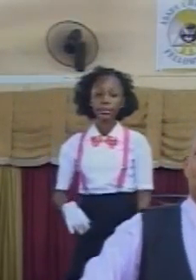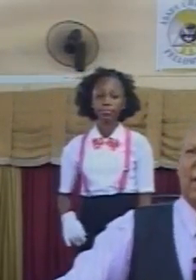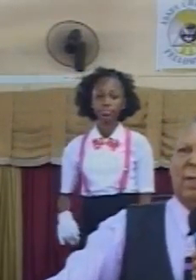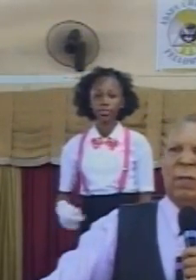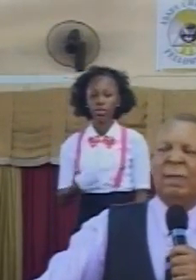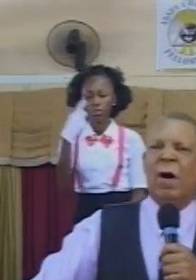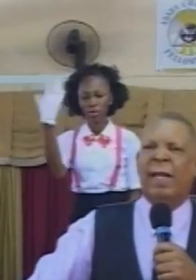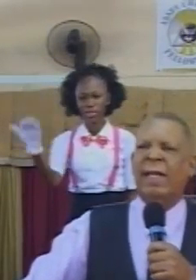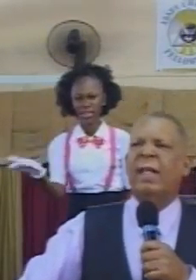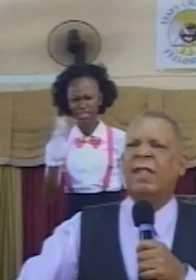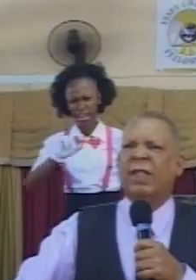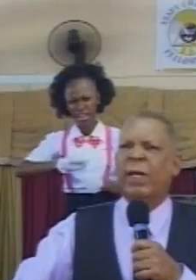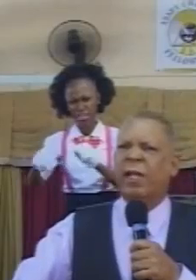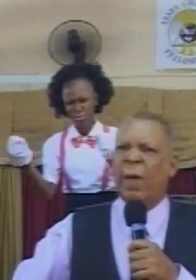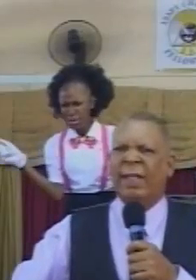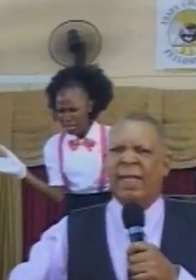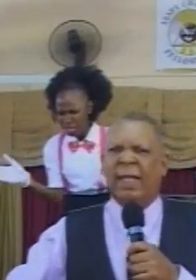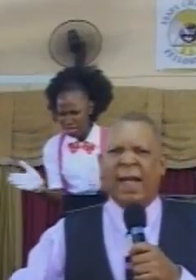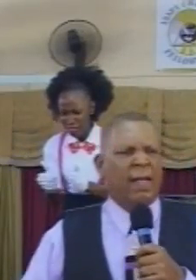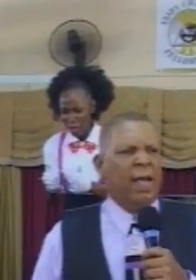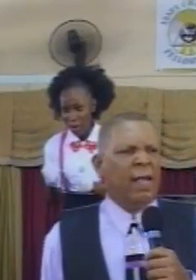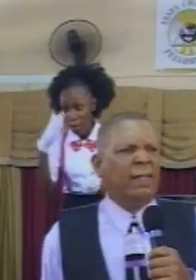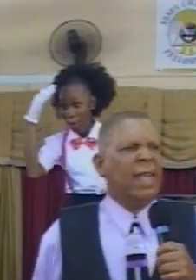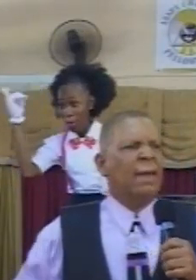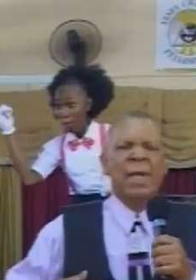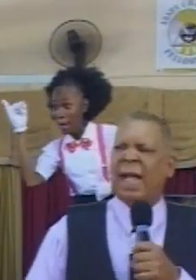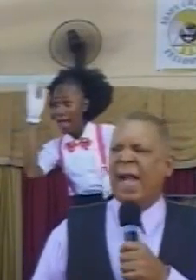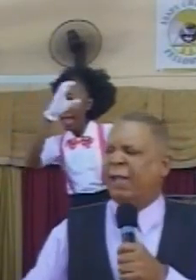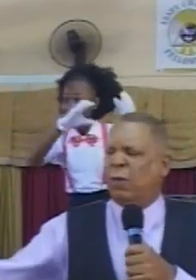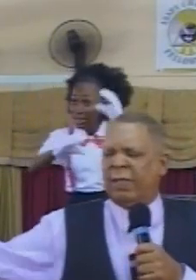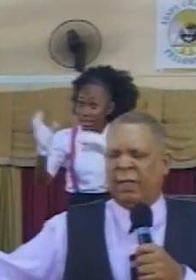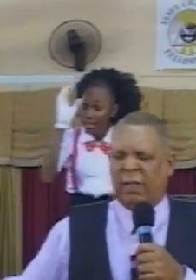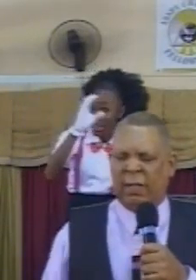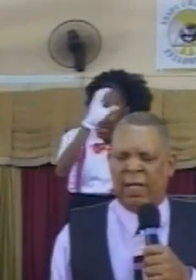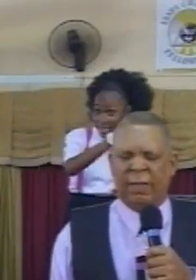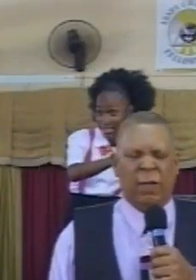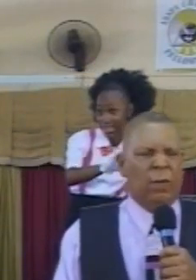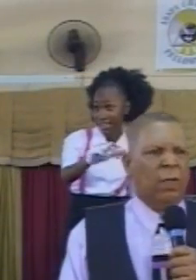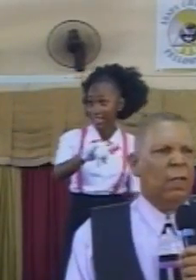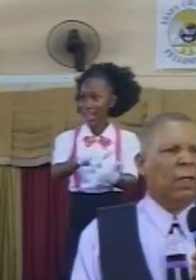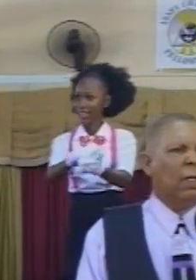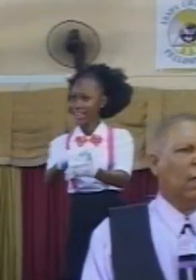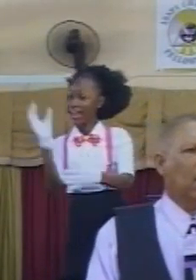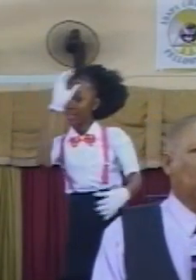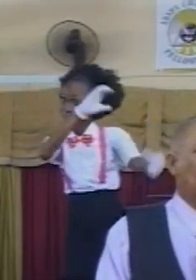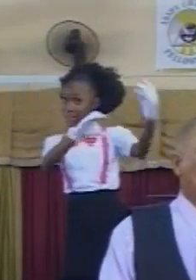Those things are so small and inconsequential. Why are you seeking that? Seek me and I'll add those things to you.